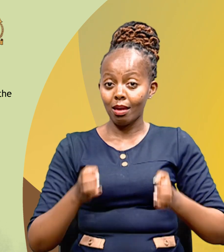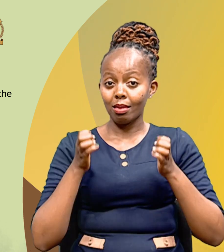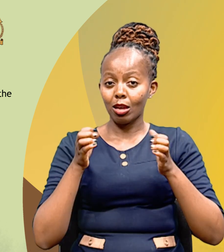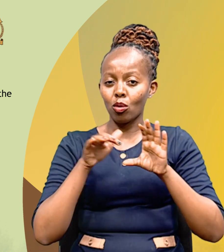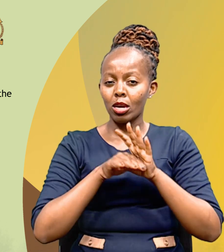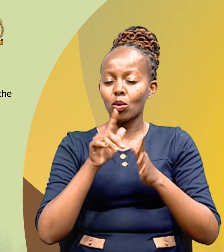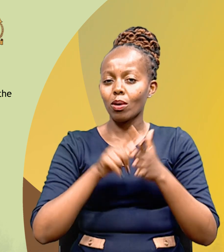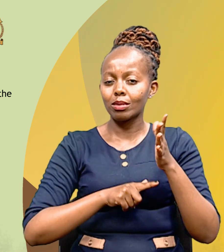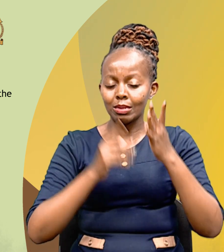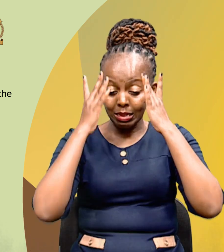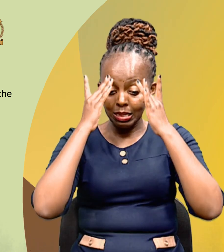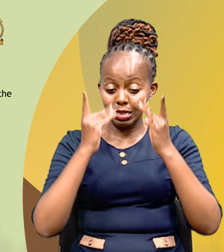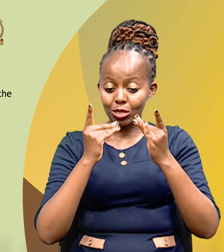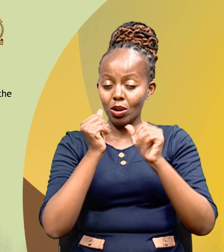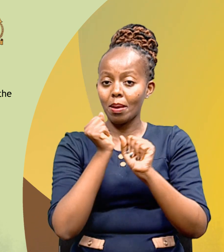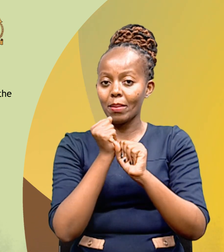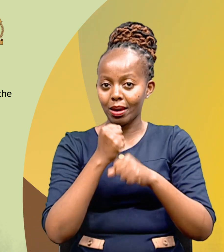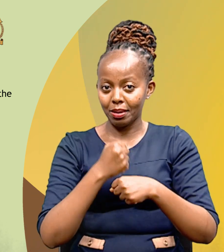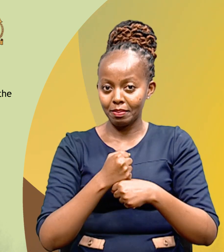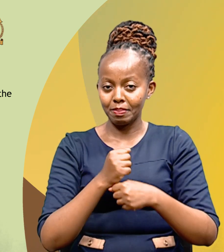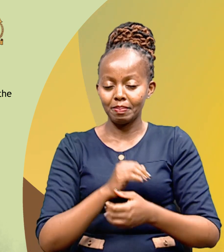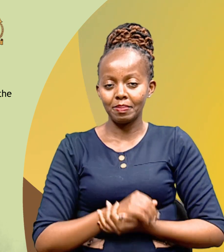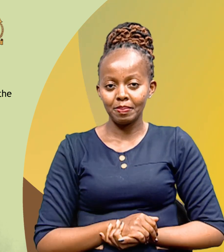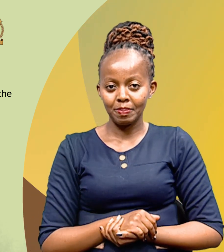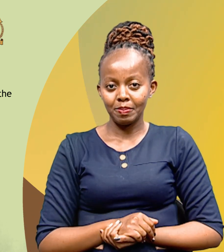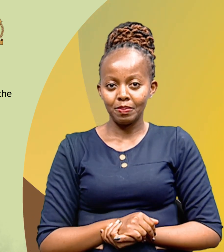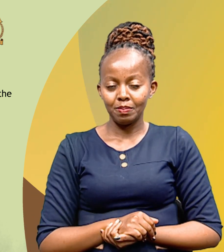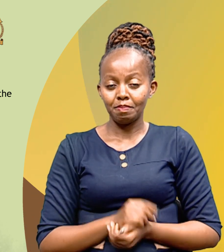in decision making,